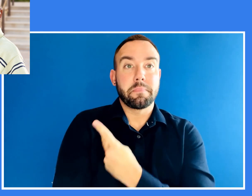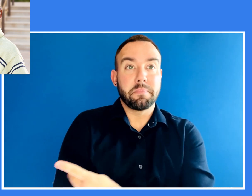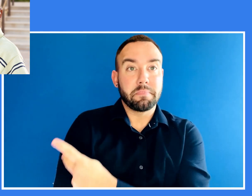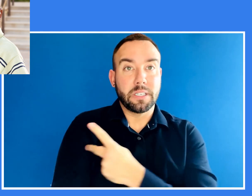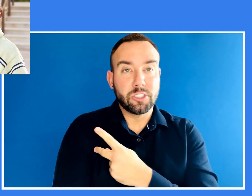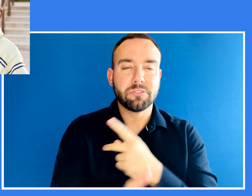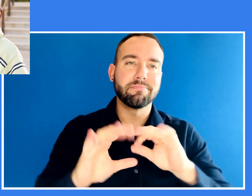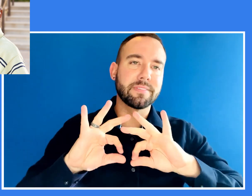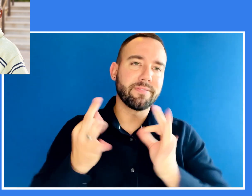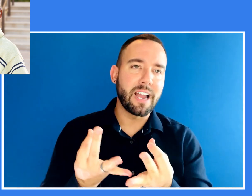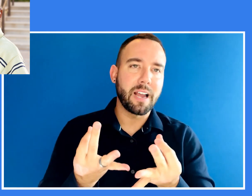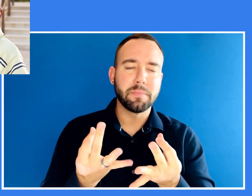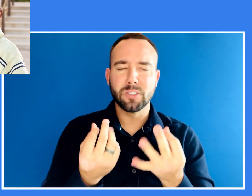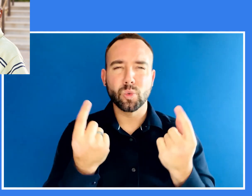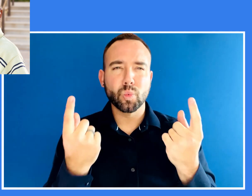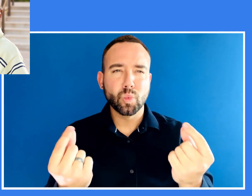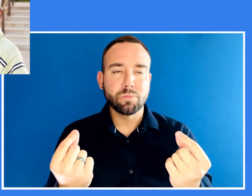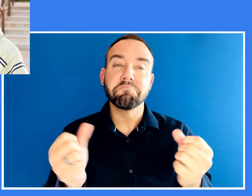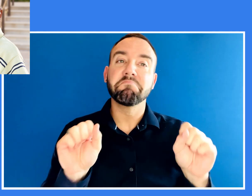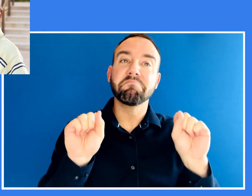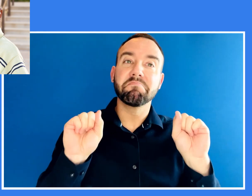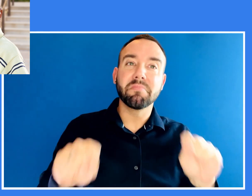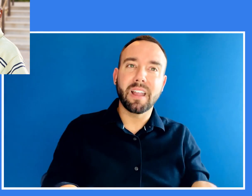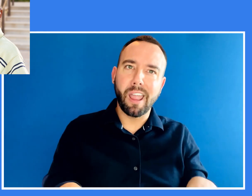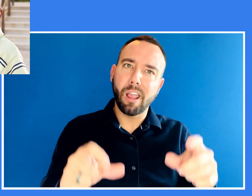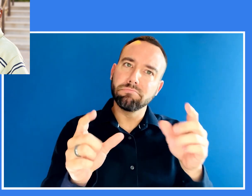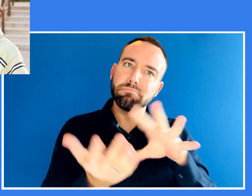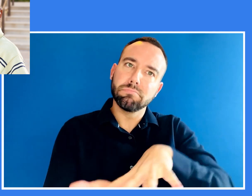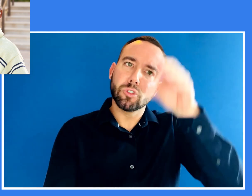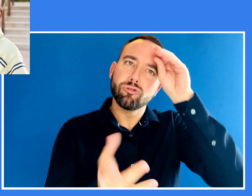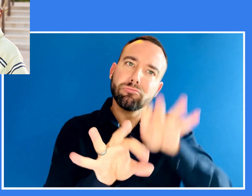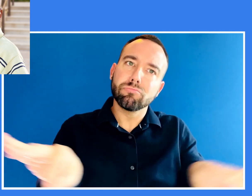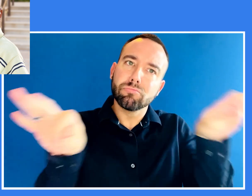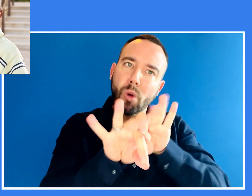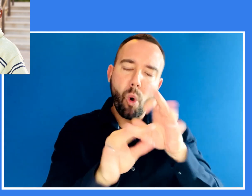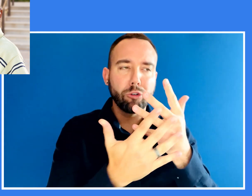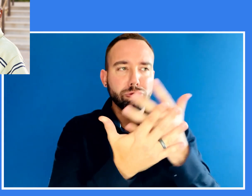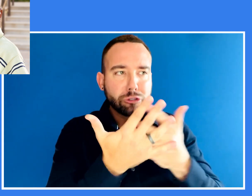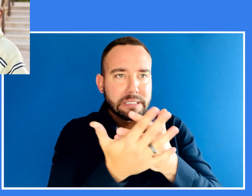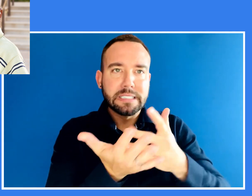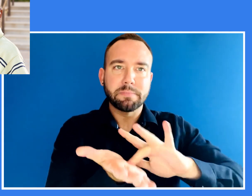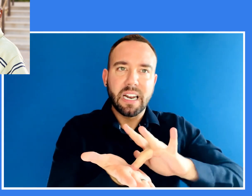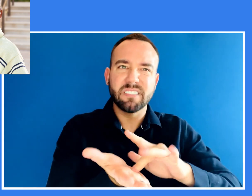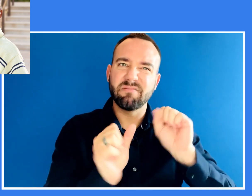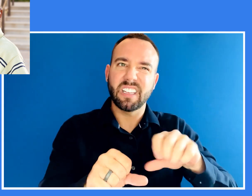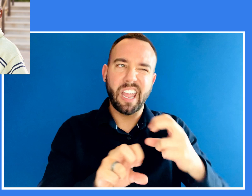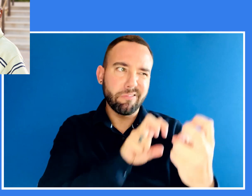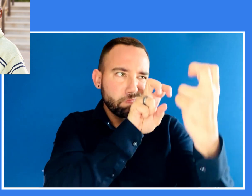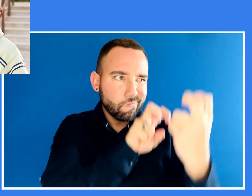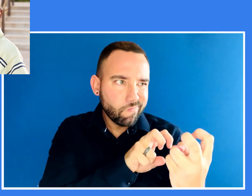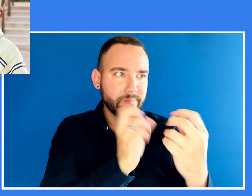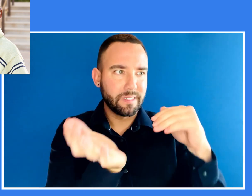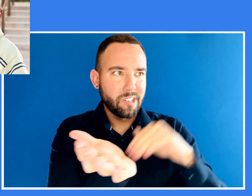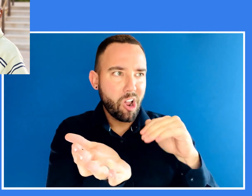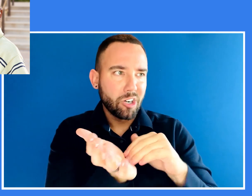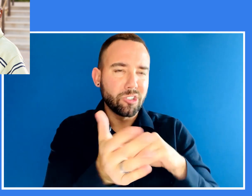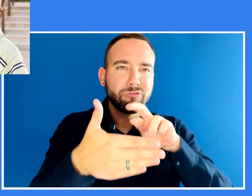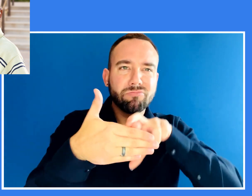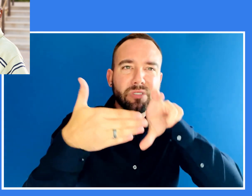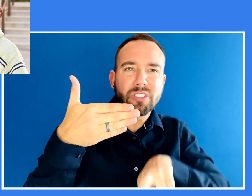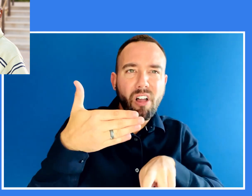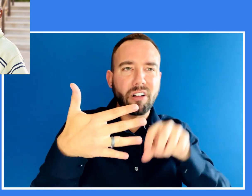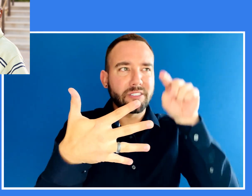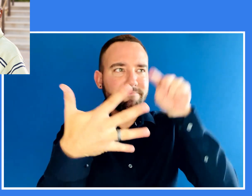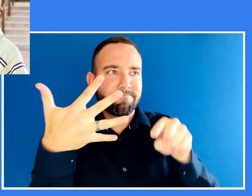hydroxyurea and the importance of getting an annual TCD screening. Talk to their provider about TCD screening results